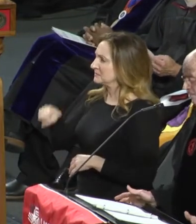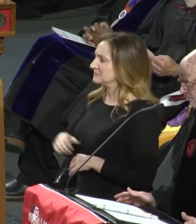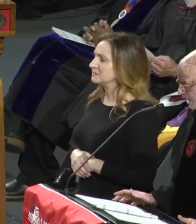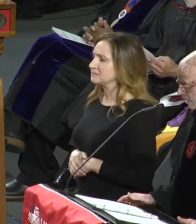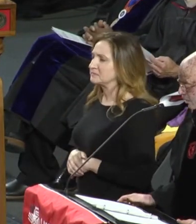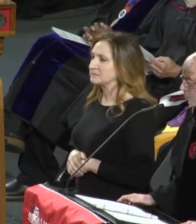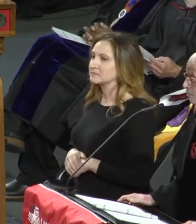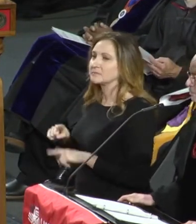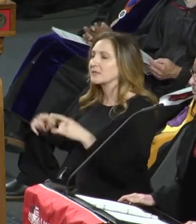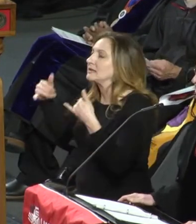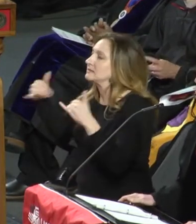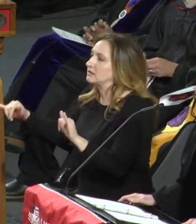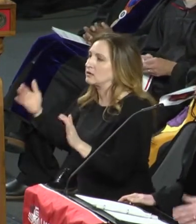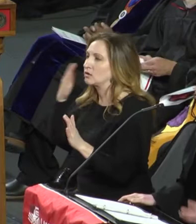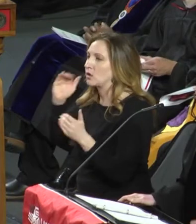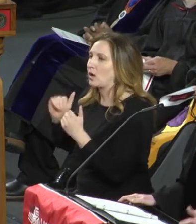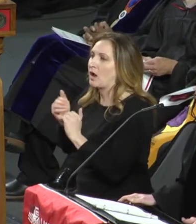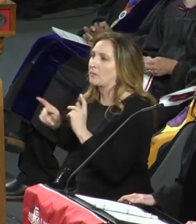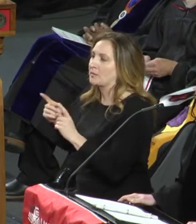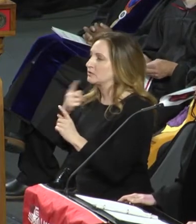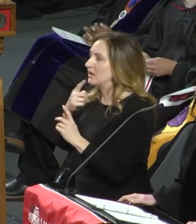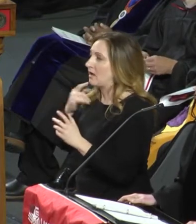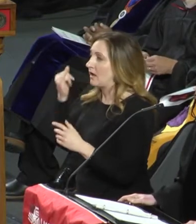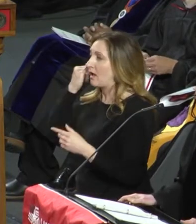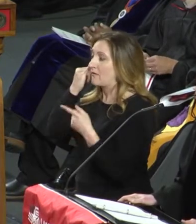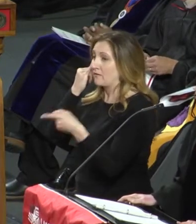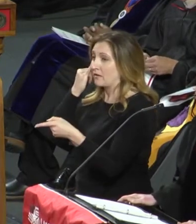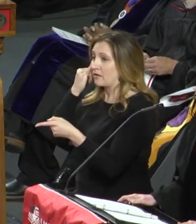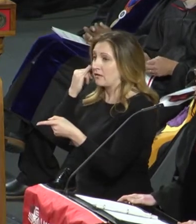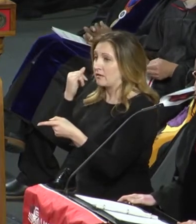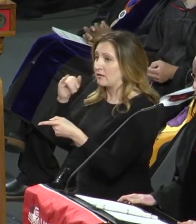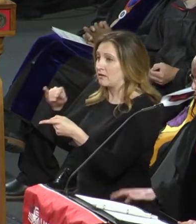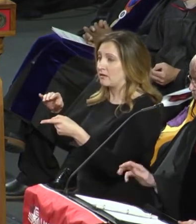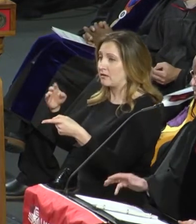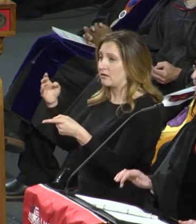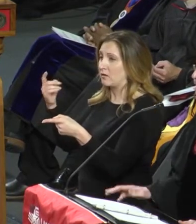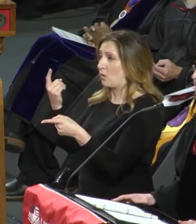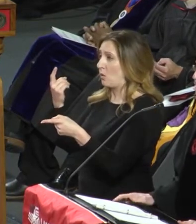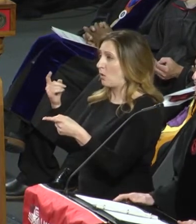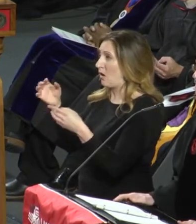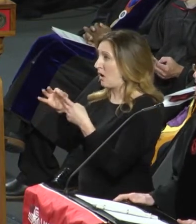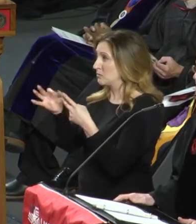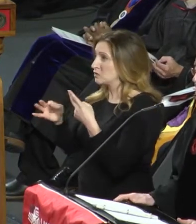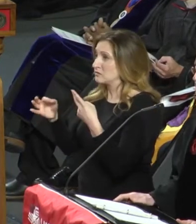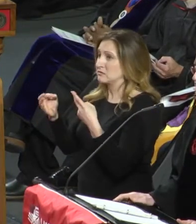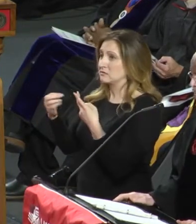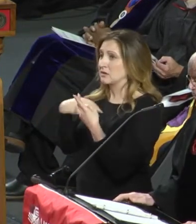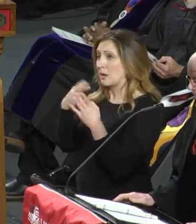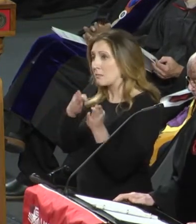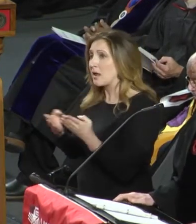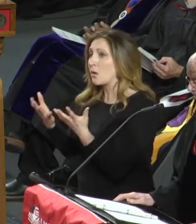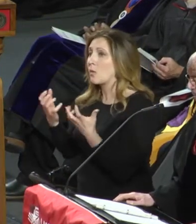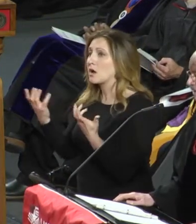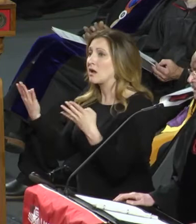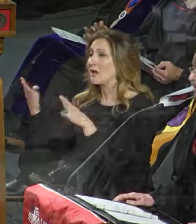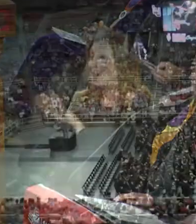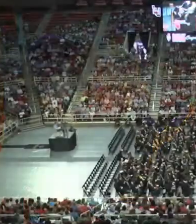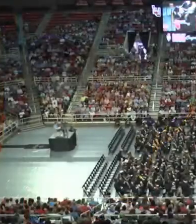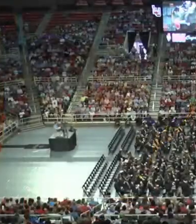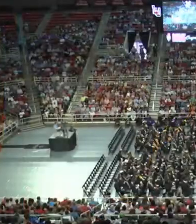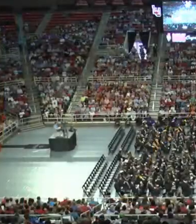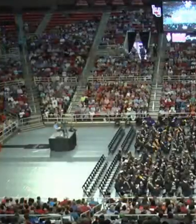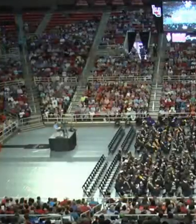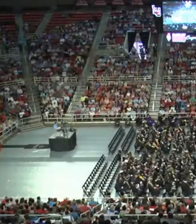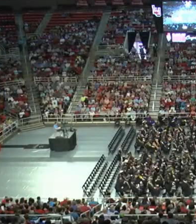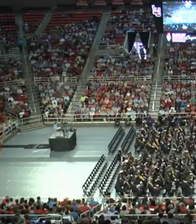But as the saying goes, when one door opens, when one door closes, another one opens. So